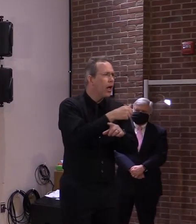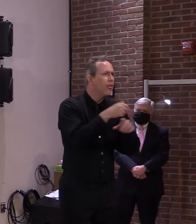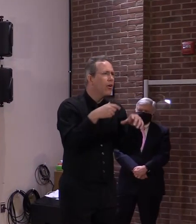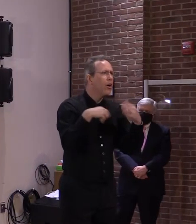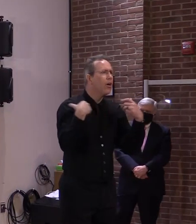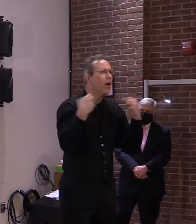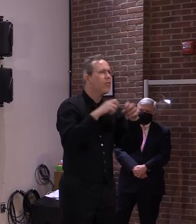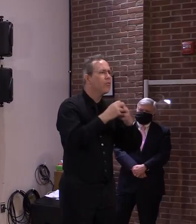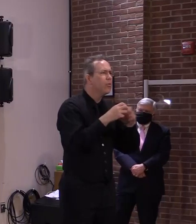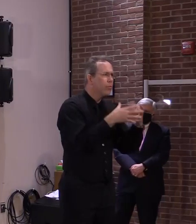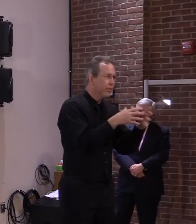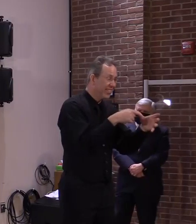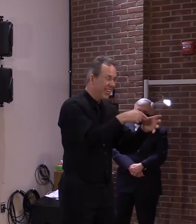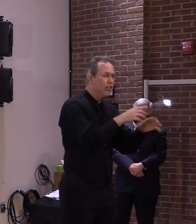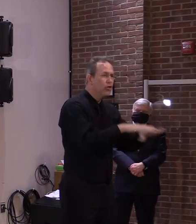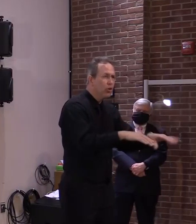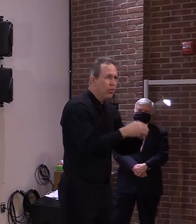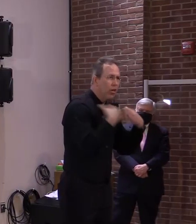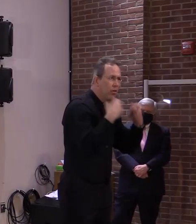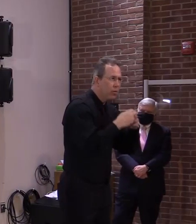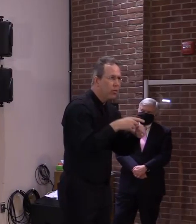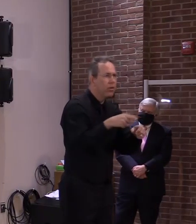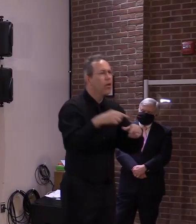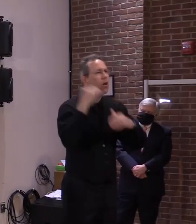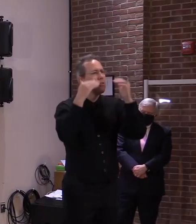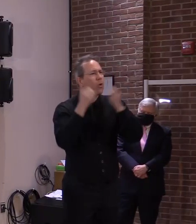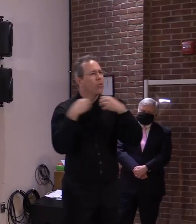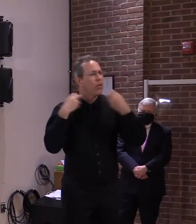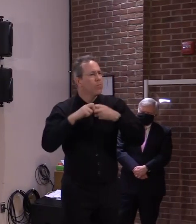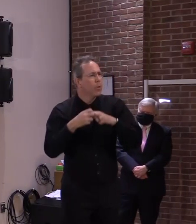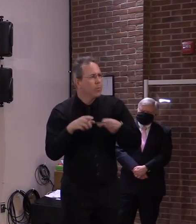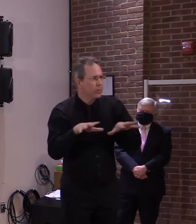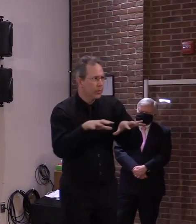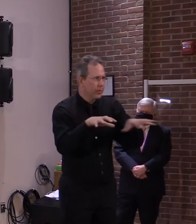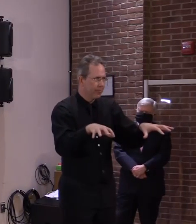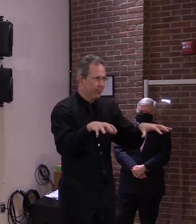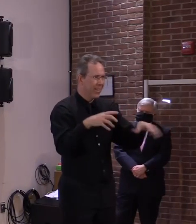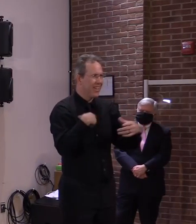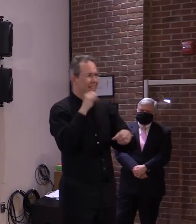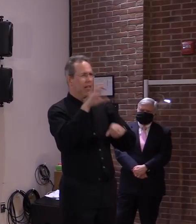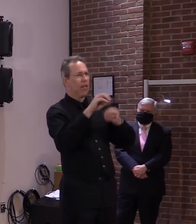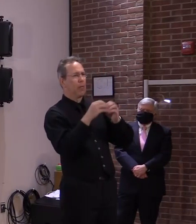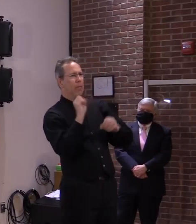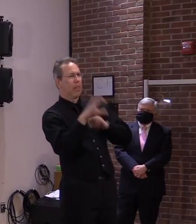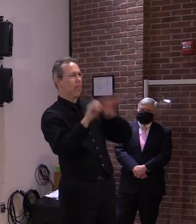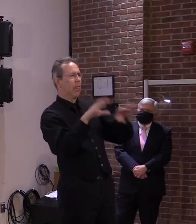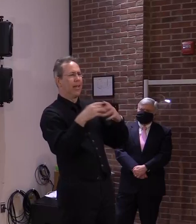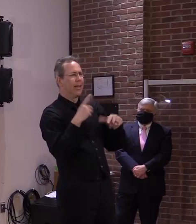that I would really want to hang my hat on, so I won't go further than that. We don't think it's a